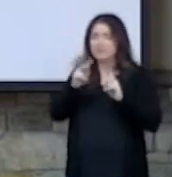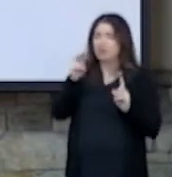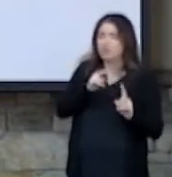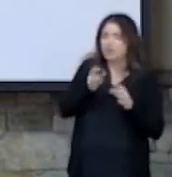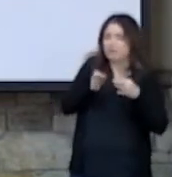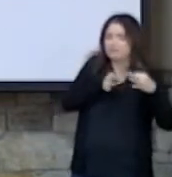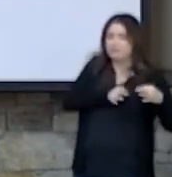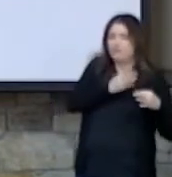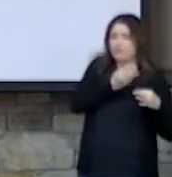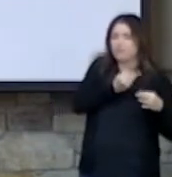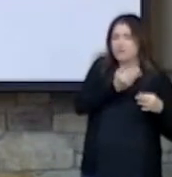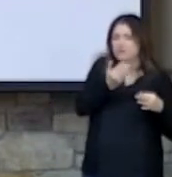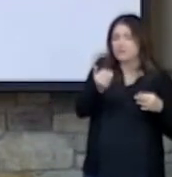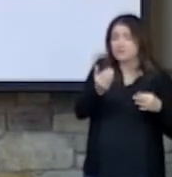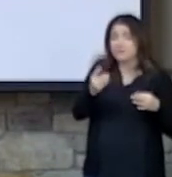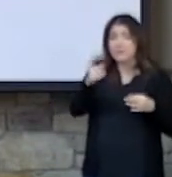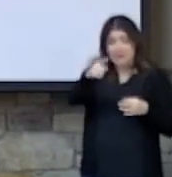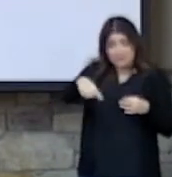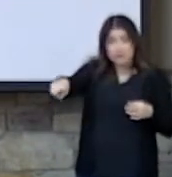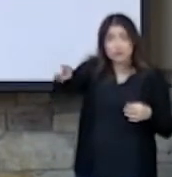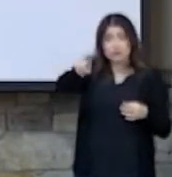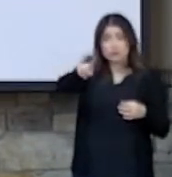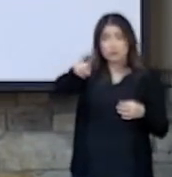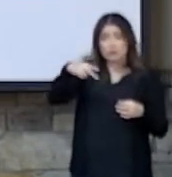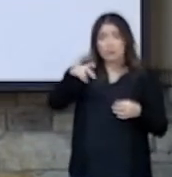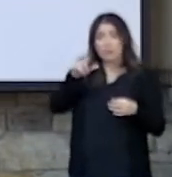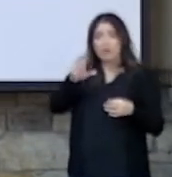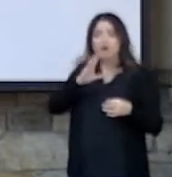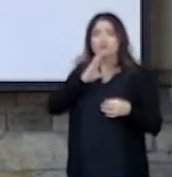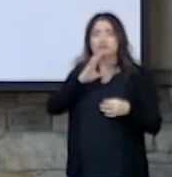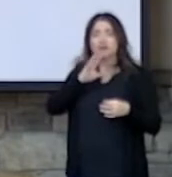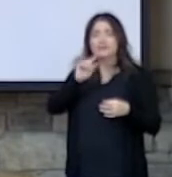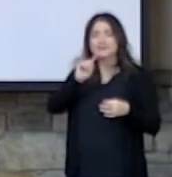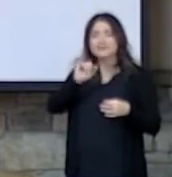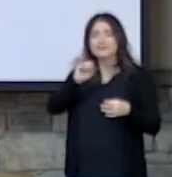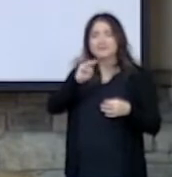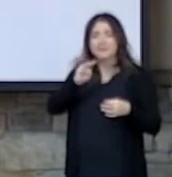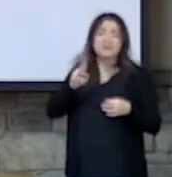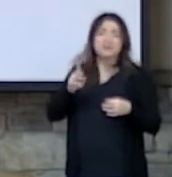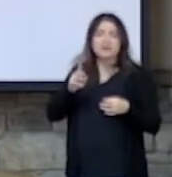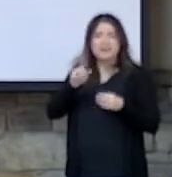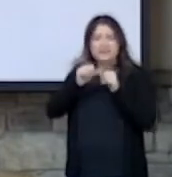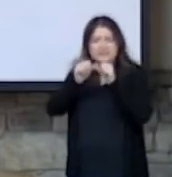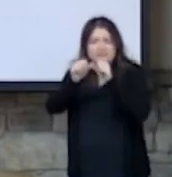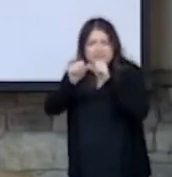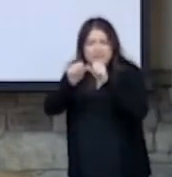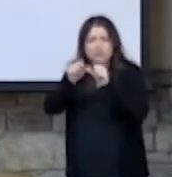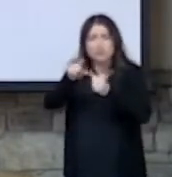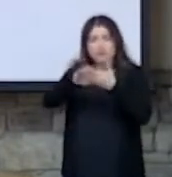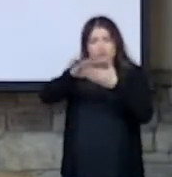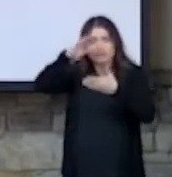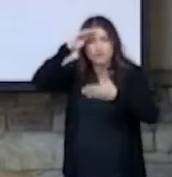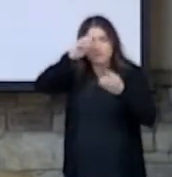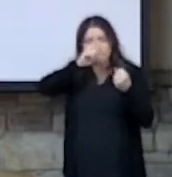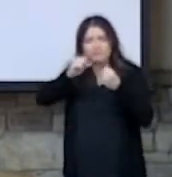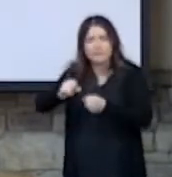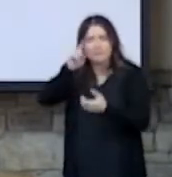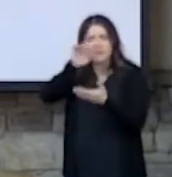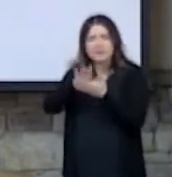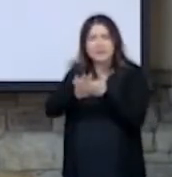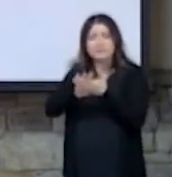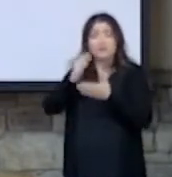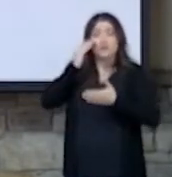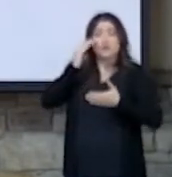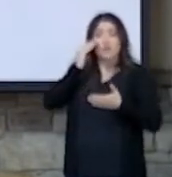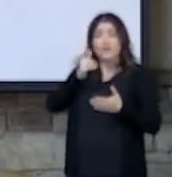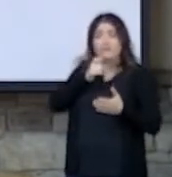15. But as for you, Paul's talking to Timothy, continue in what you have learned and have firmly believed, knowing from whom